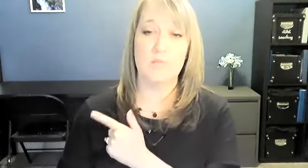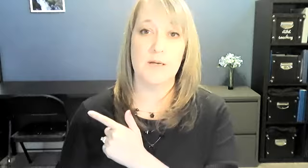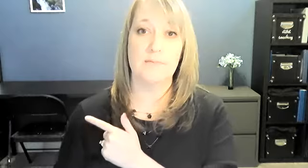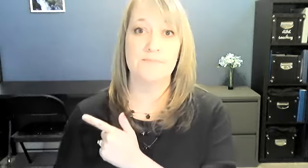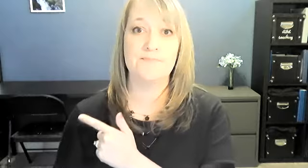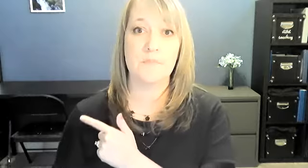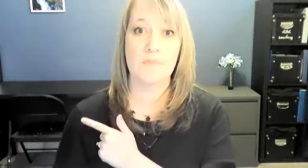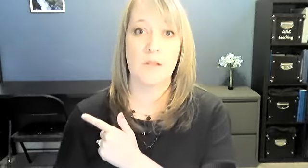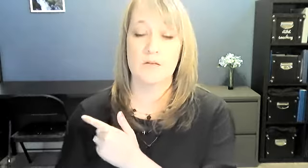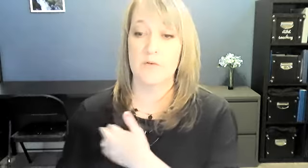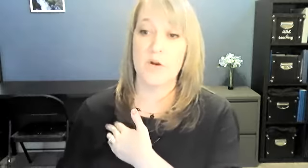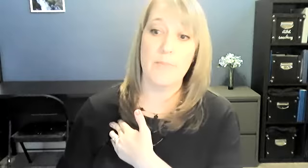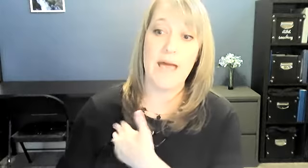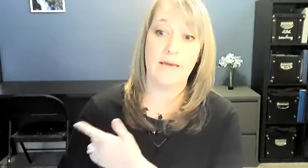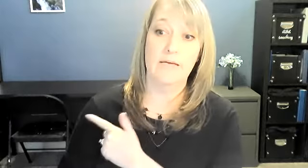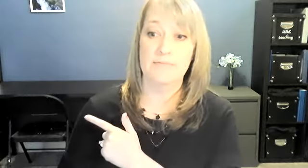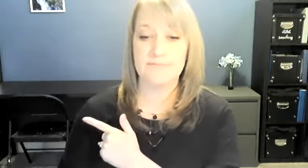but over your pec.